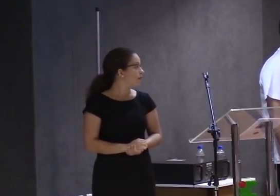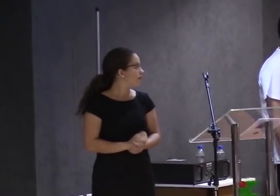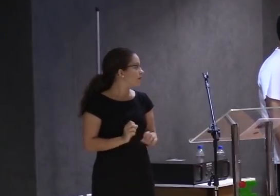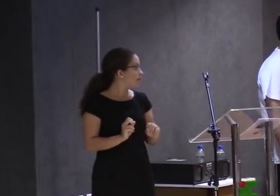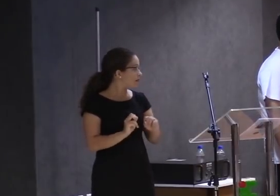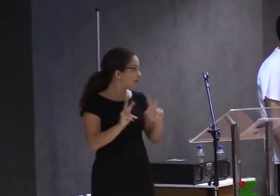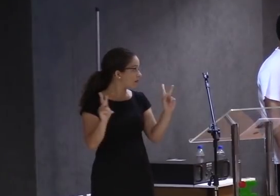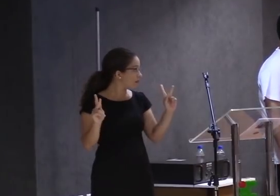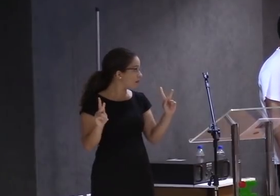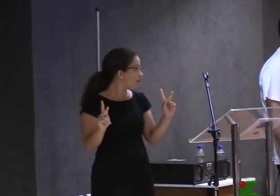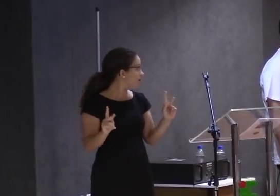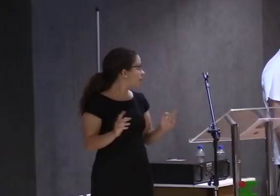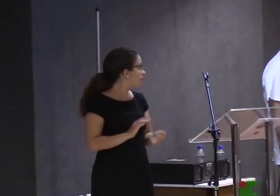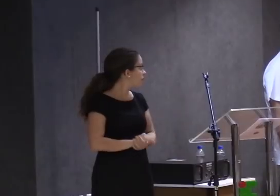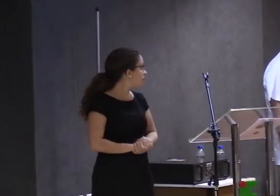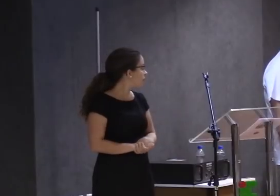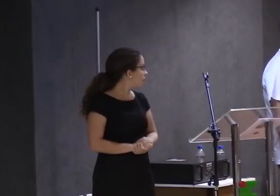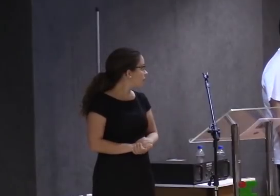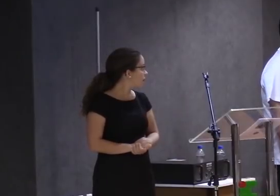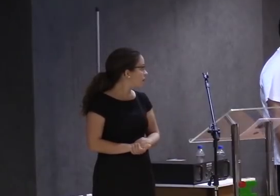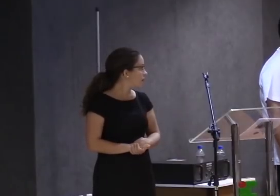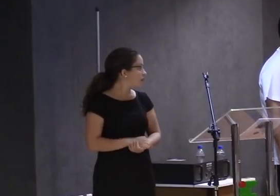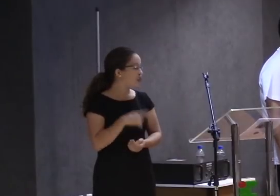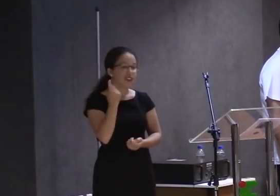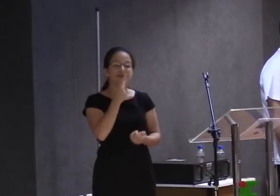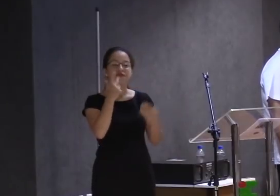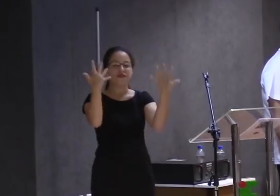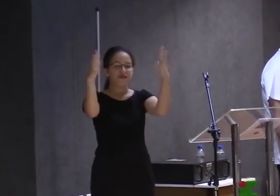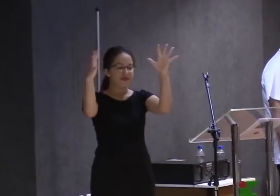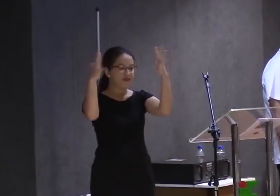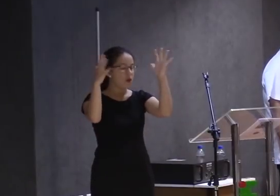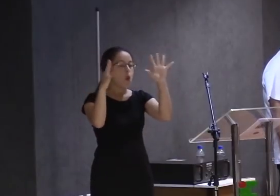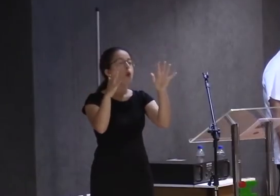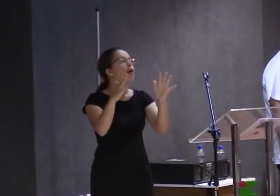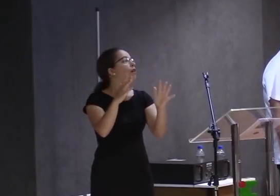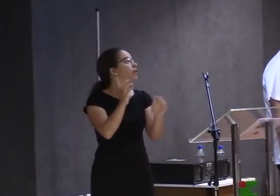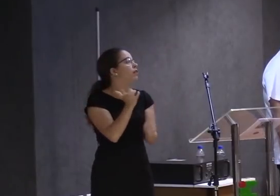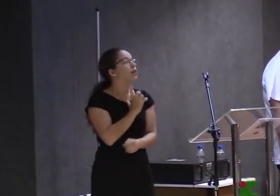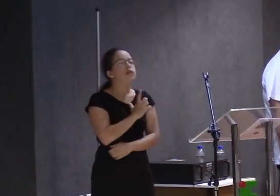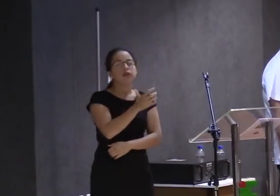Okay, 7 correct answers. We were celebrating our 100th